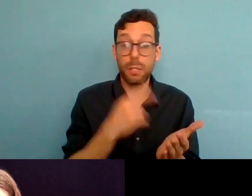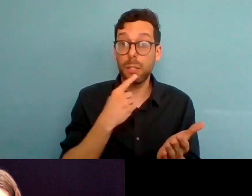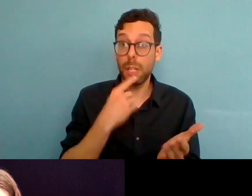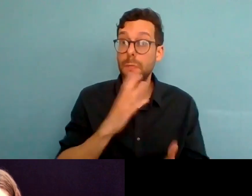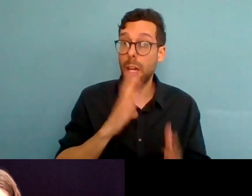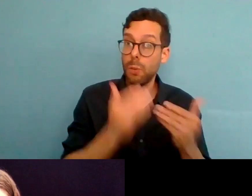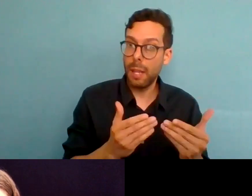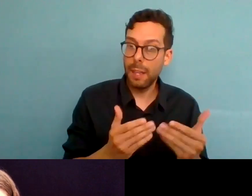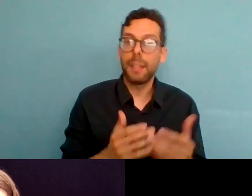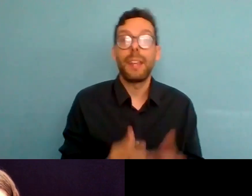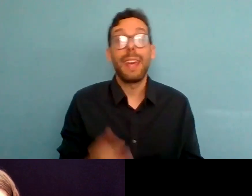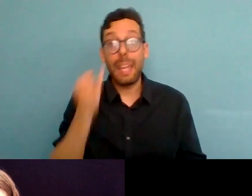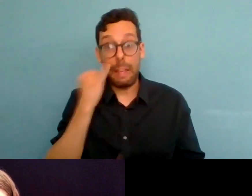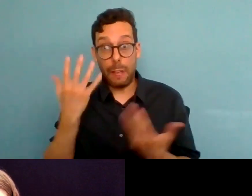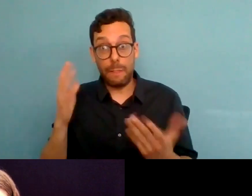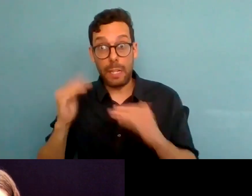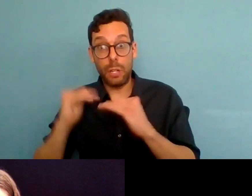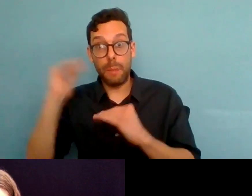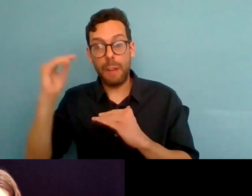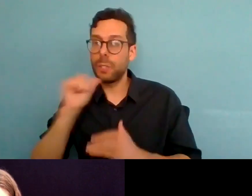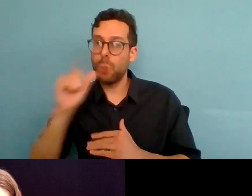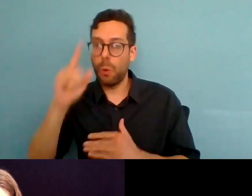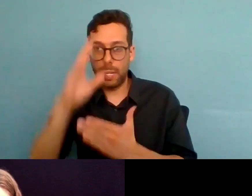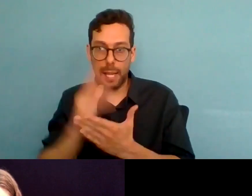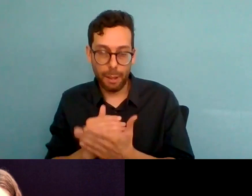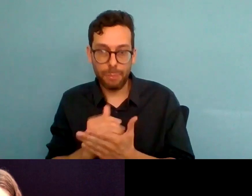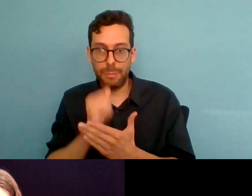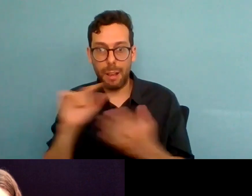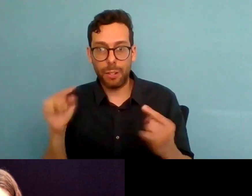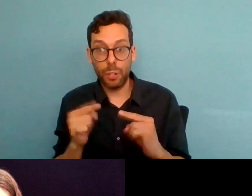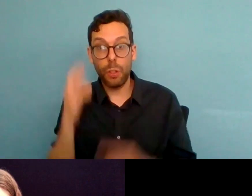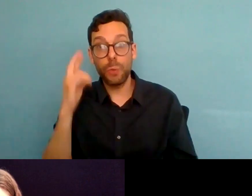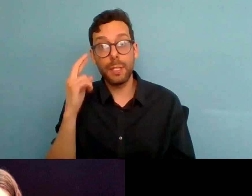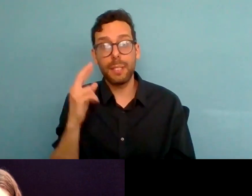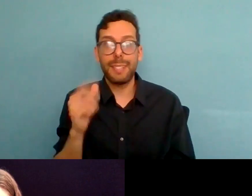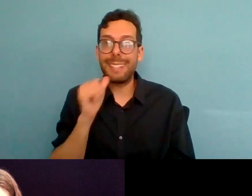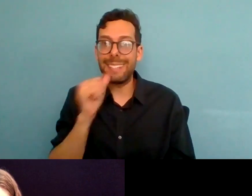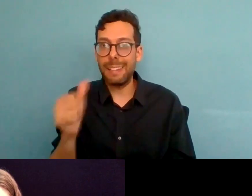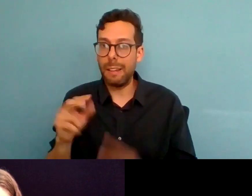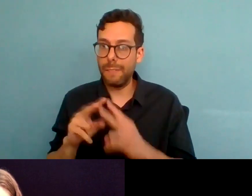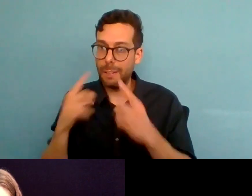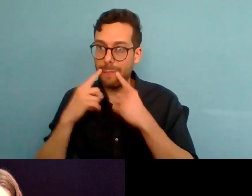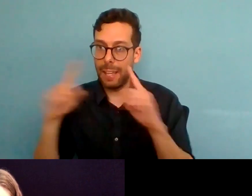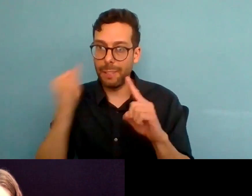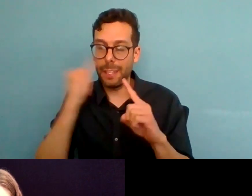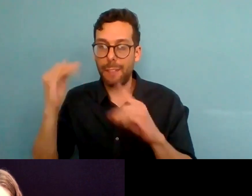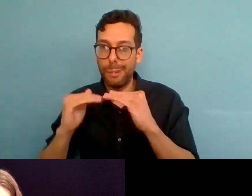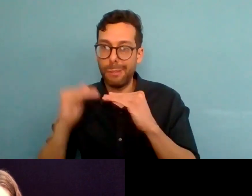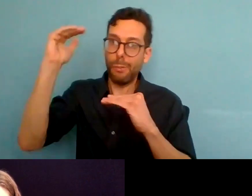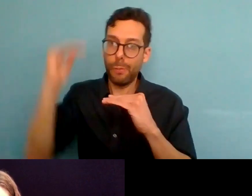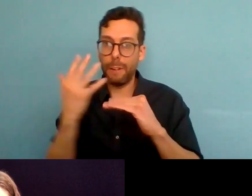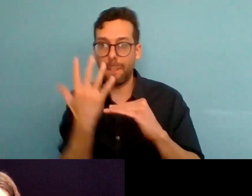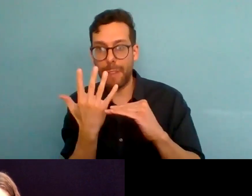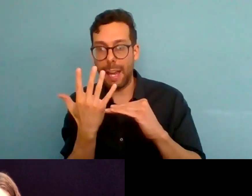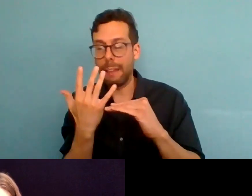that, don't panic. No one's going to get hurt. Mostly the reason for that is that it's just not very effective once you get past that 5 to 6